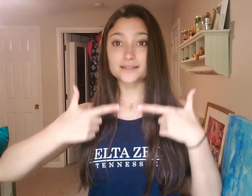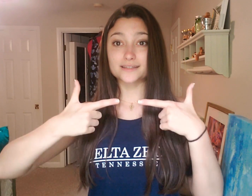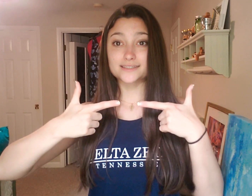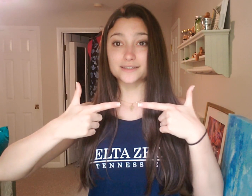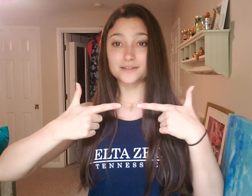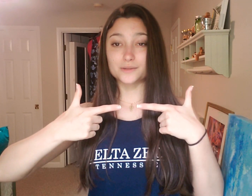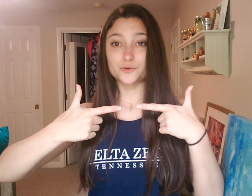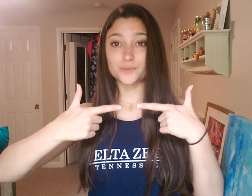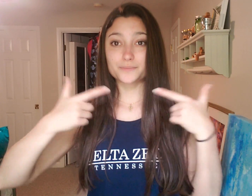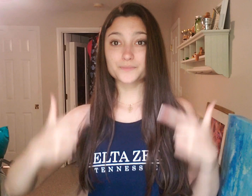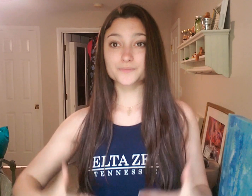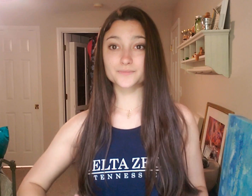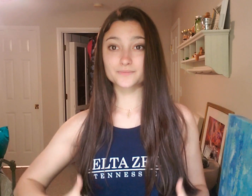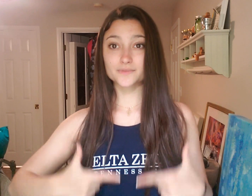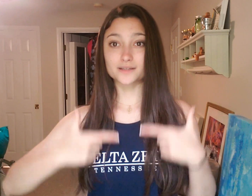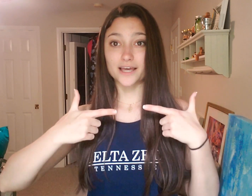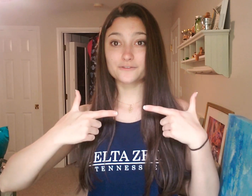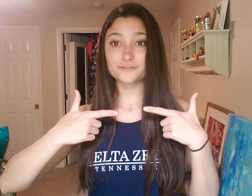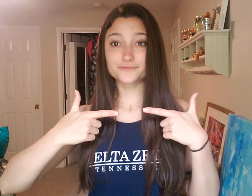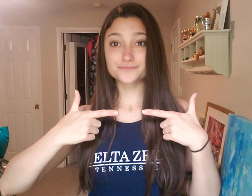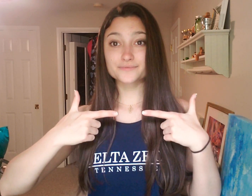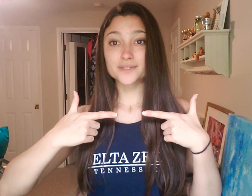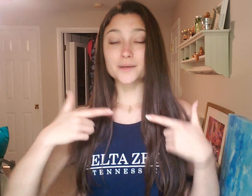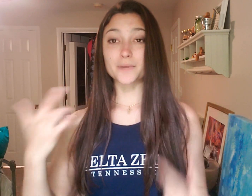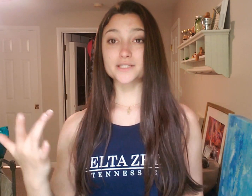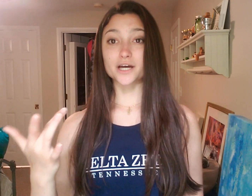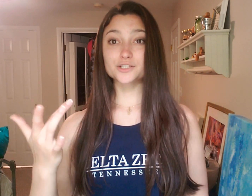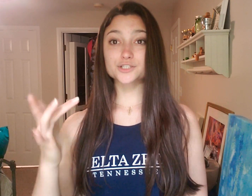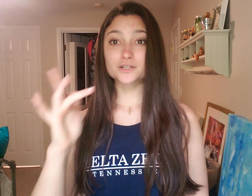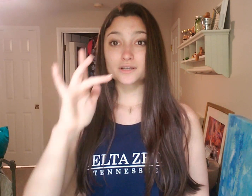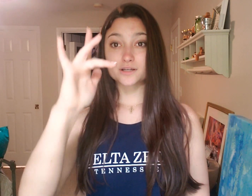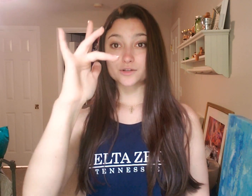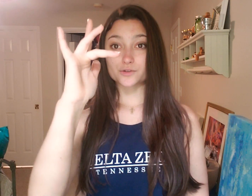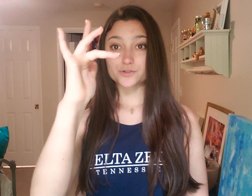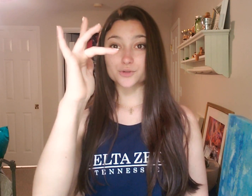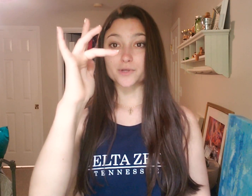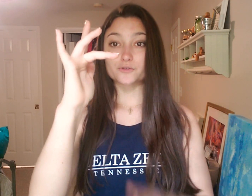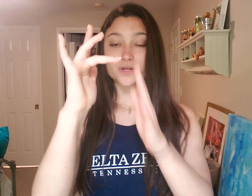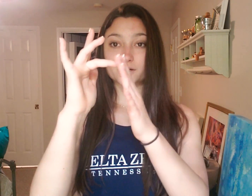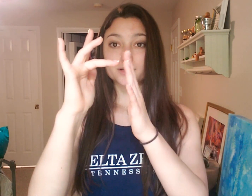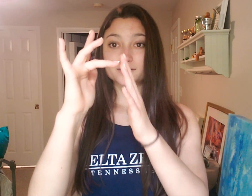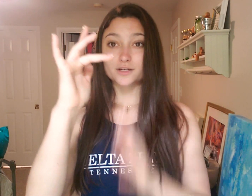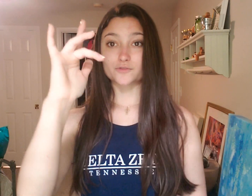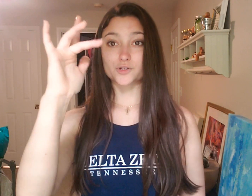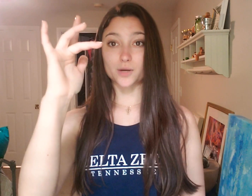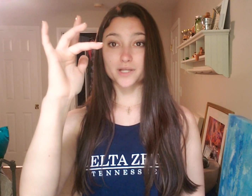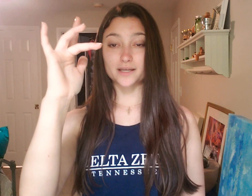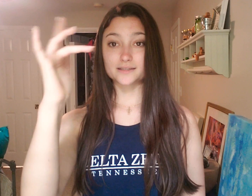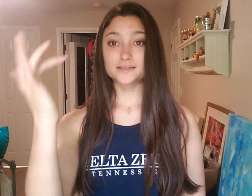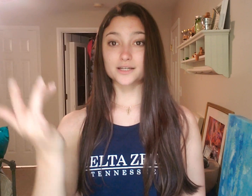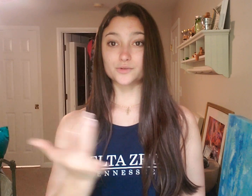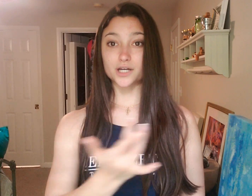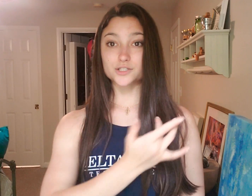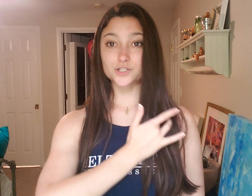this in the movement, life, may touch, you use your middle finger of your dominant hand and you touch it to your